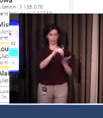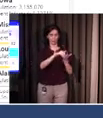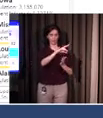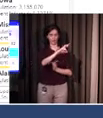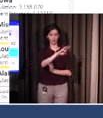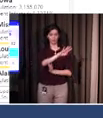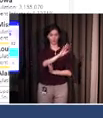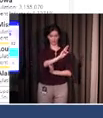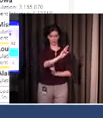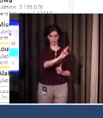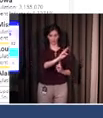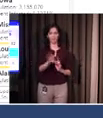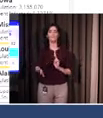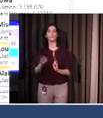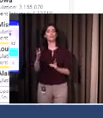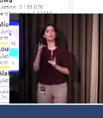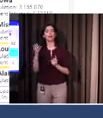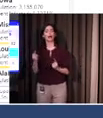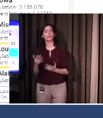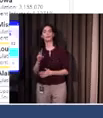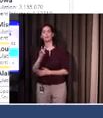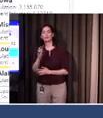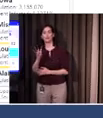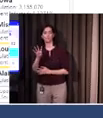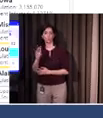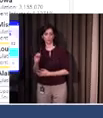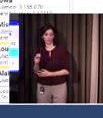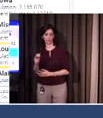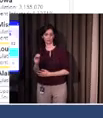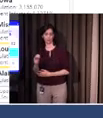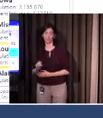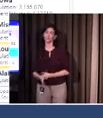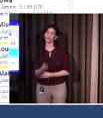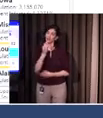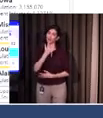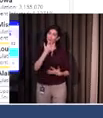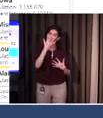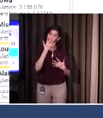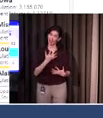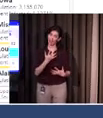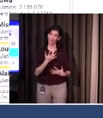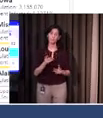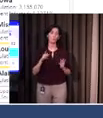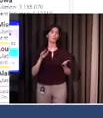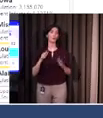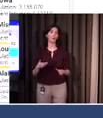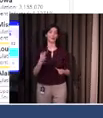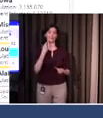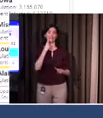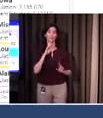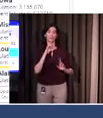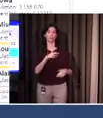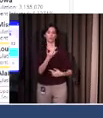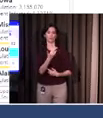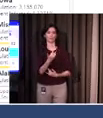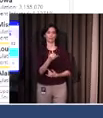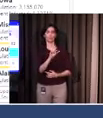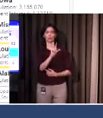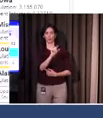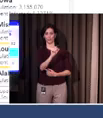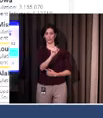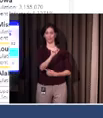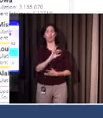21,747 new tests. Very unfortunately, we're also reporting 20 additional deaths today, for a total of